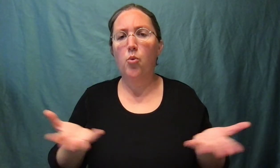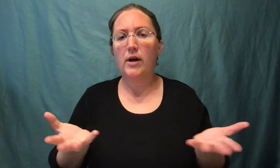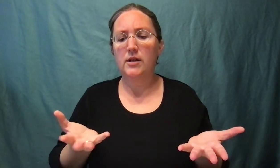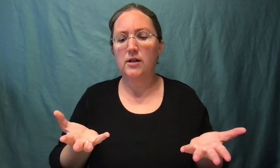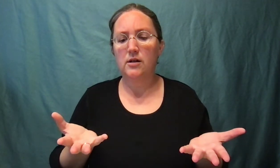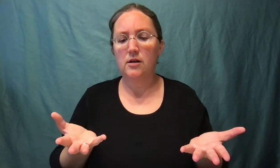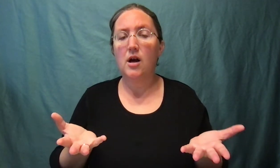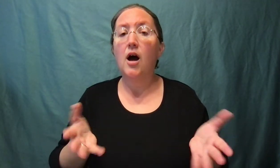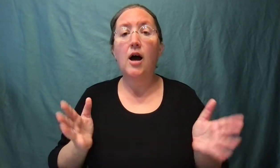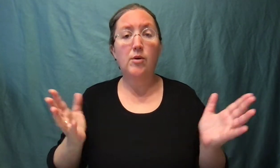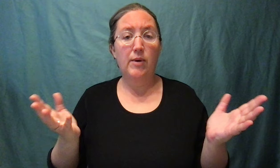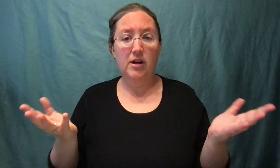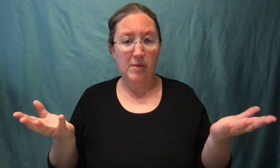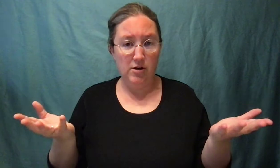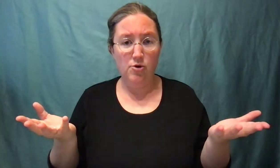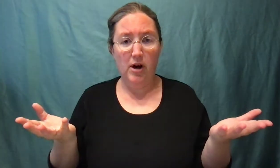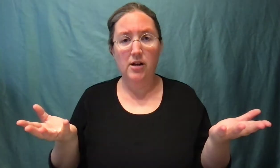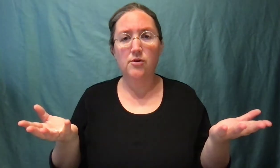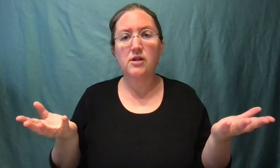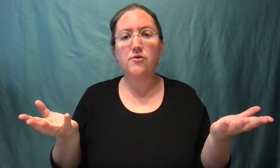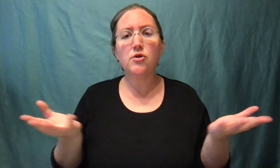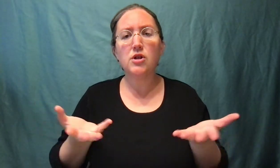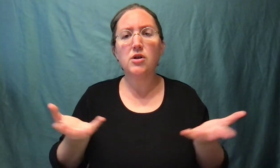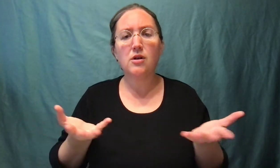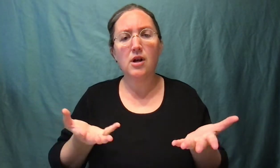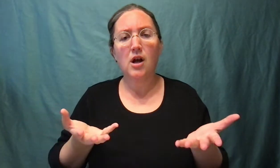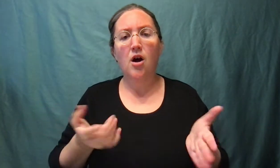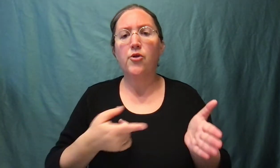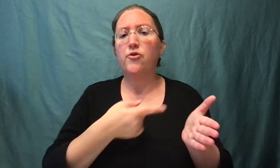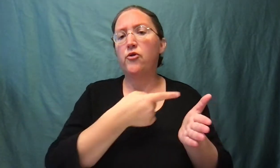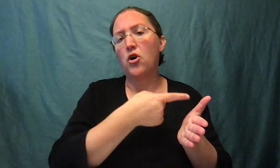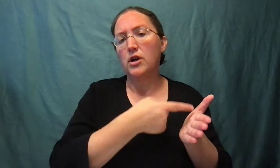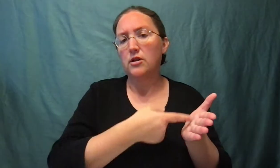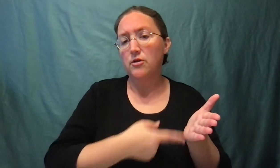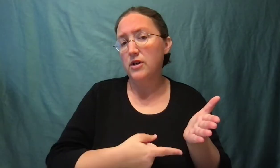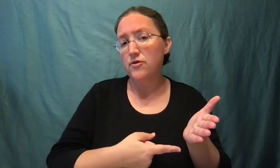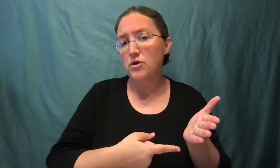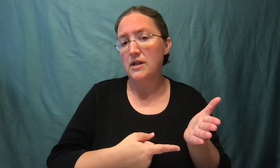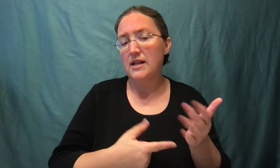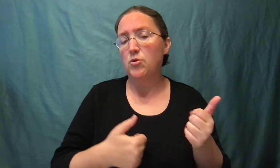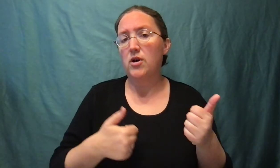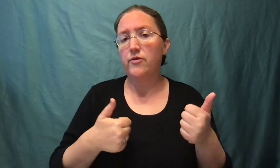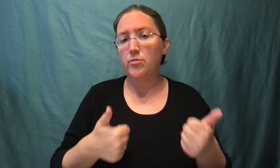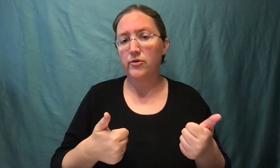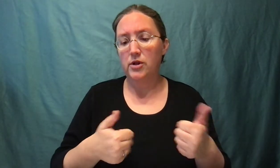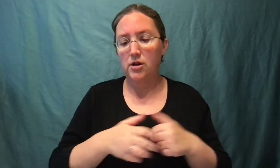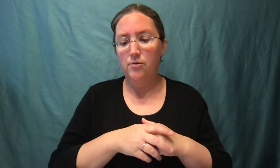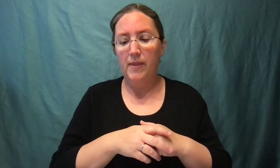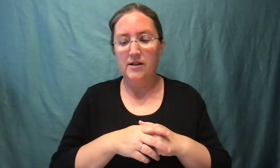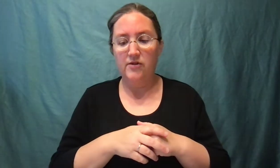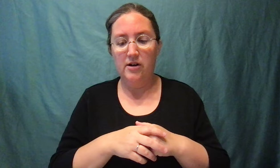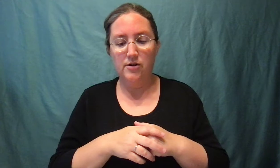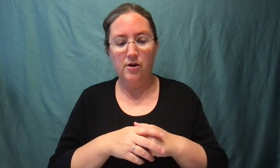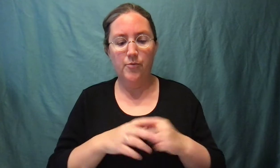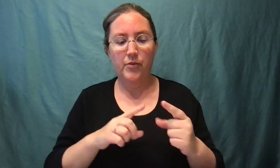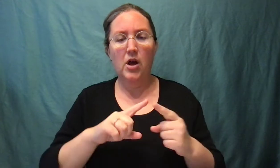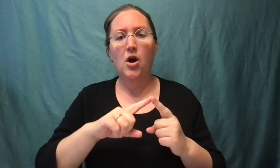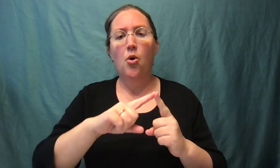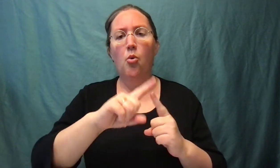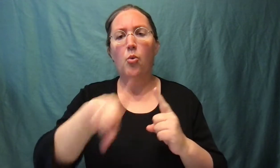What. I would recommend you try and use this version, although if you've already learned this version and that's more comfortable to you, that's fine also.